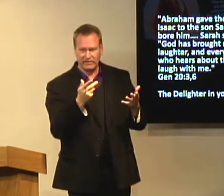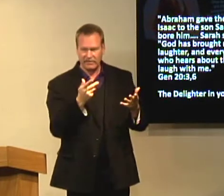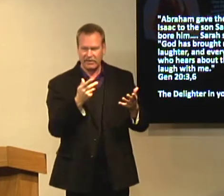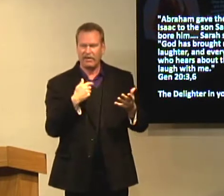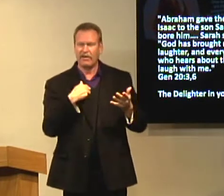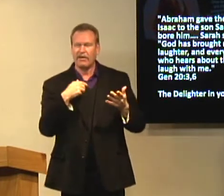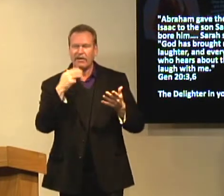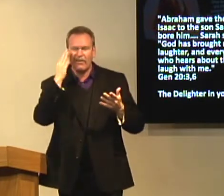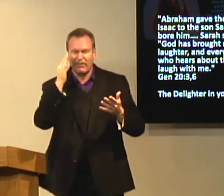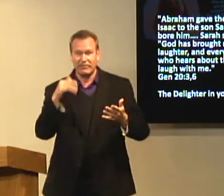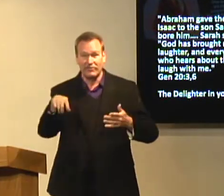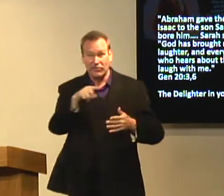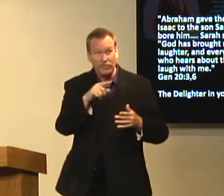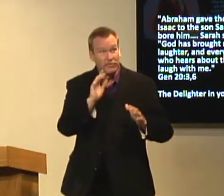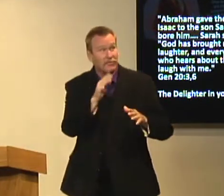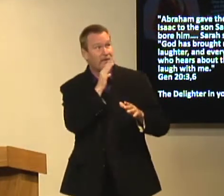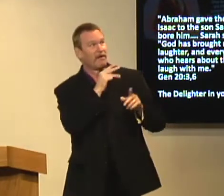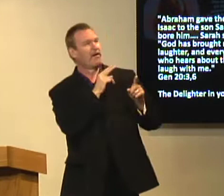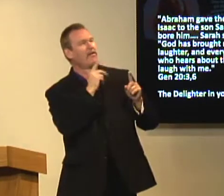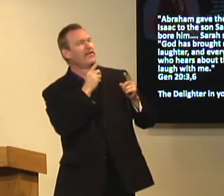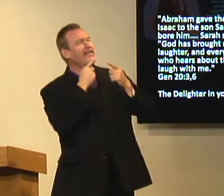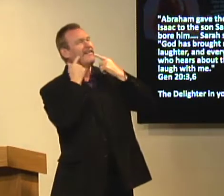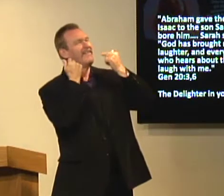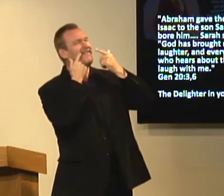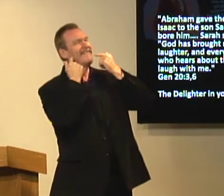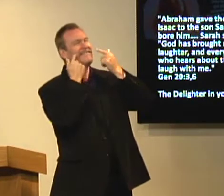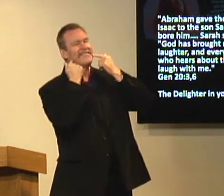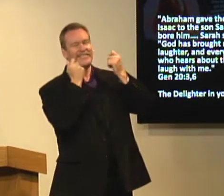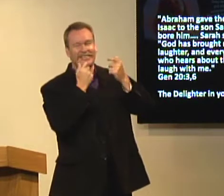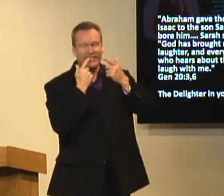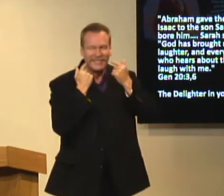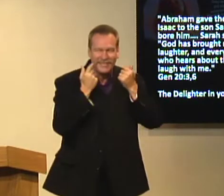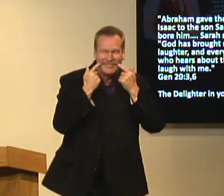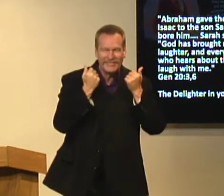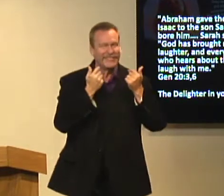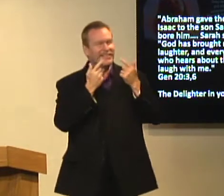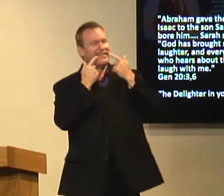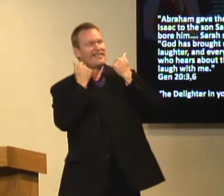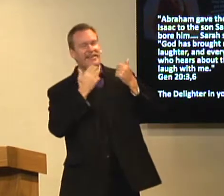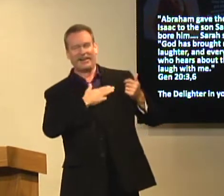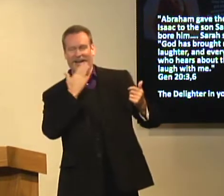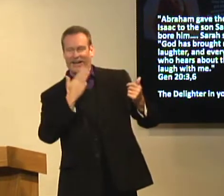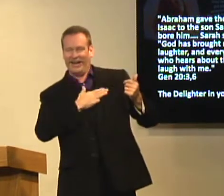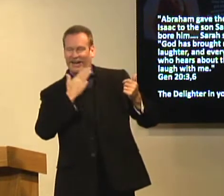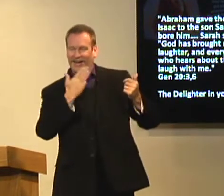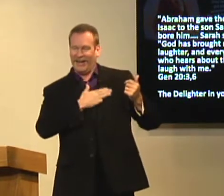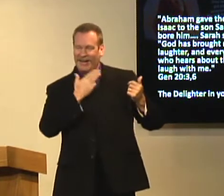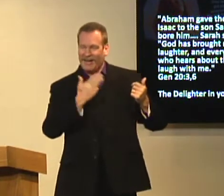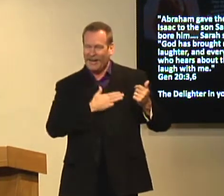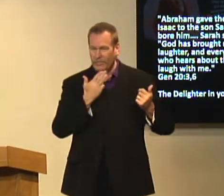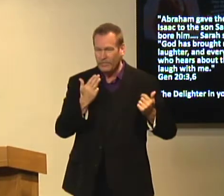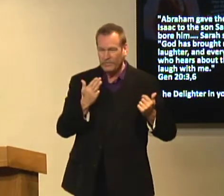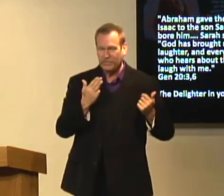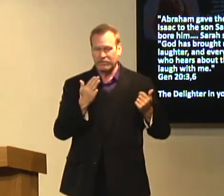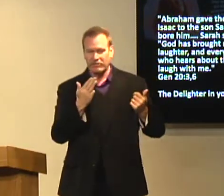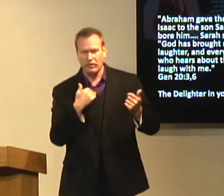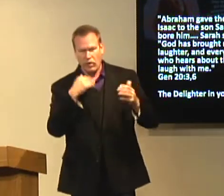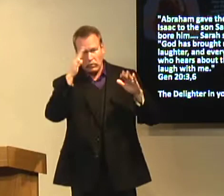always moody. And sometimes there are mothers who have a good attitude. They are filled with joy, filled with